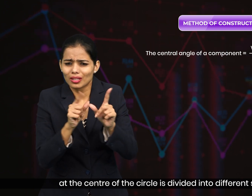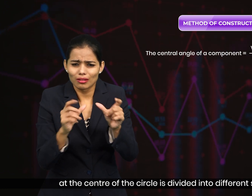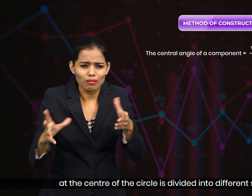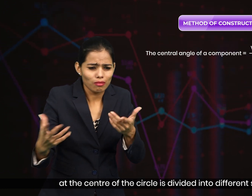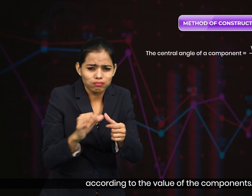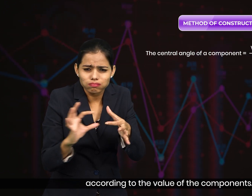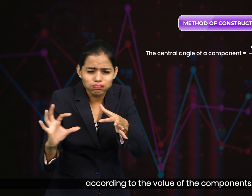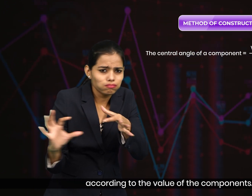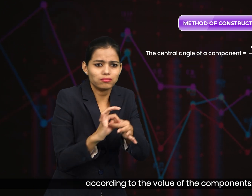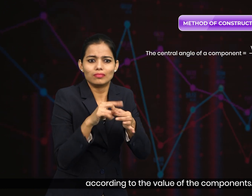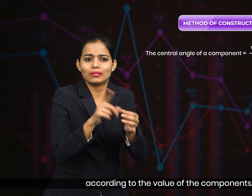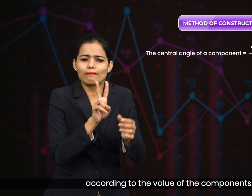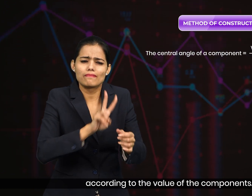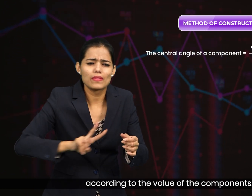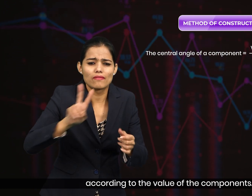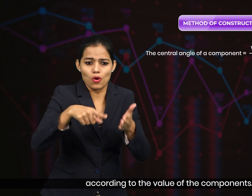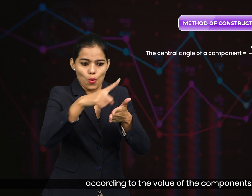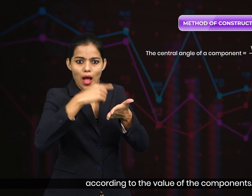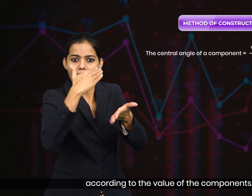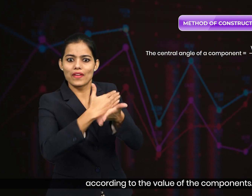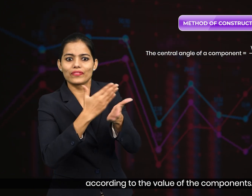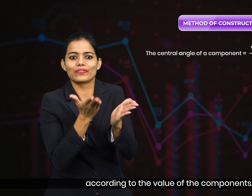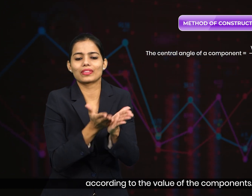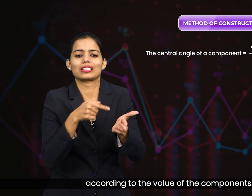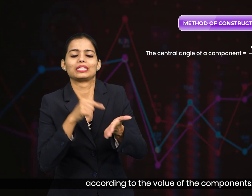sectors according to the value of the components.